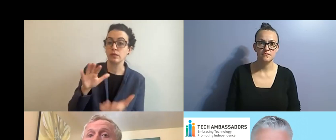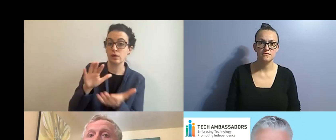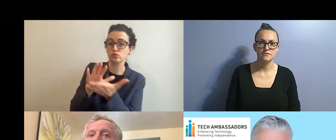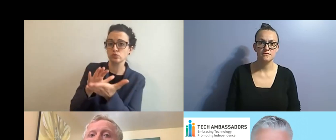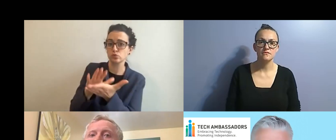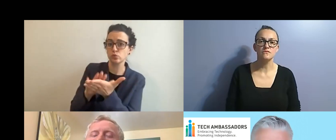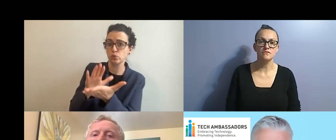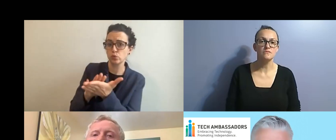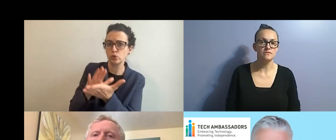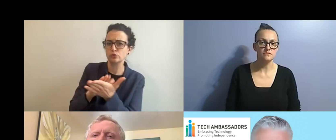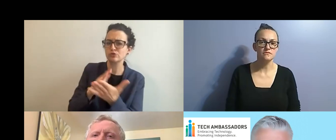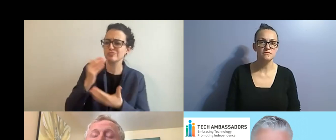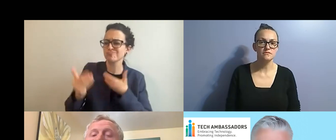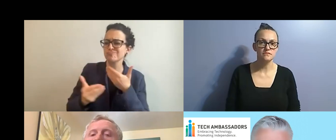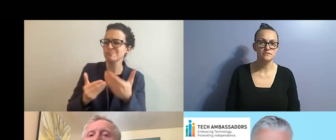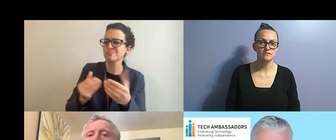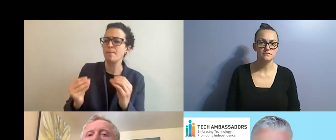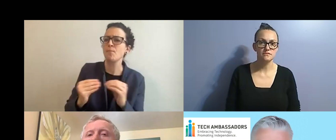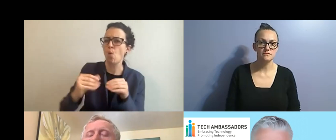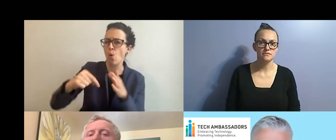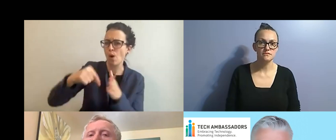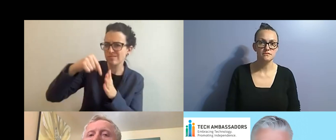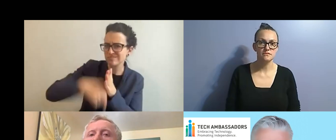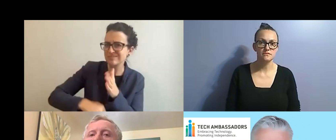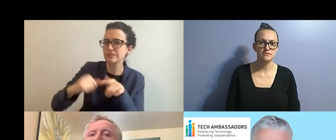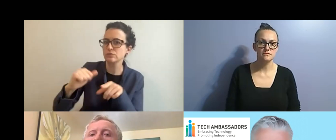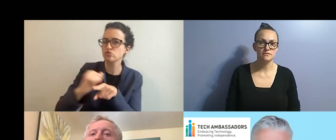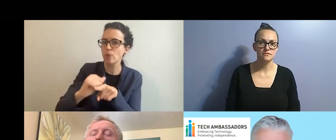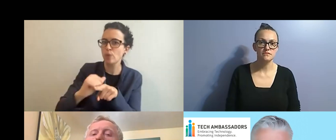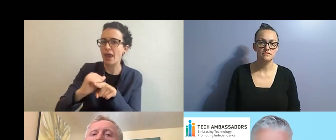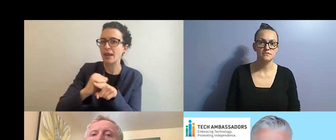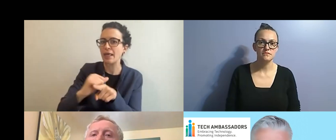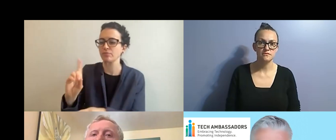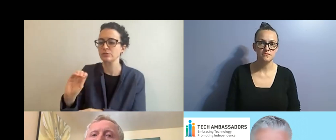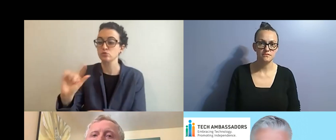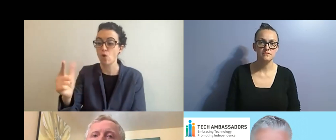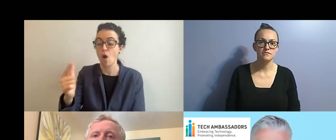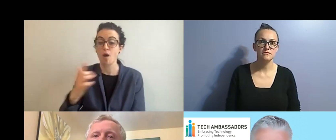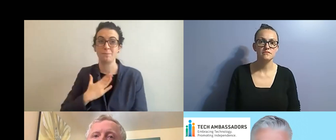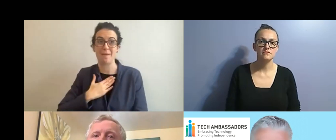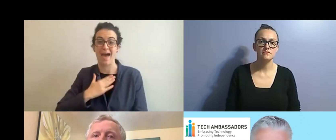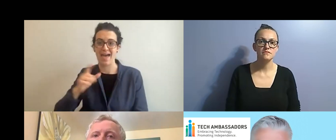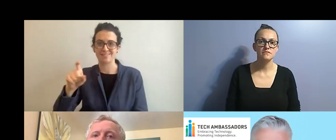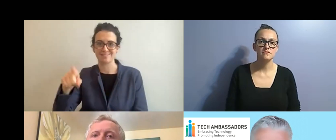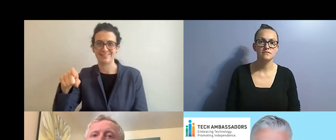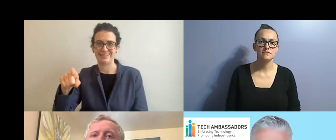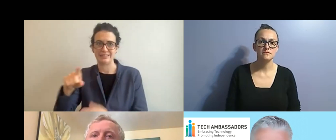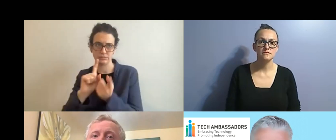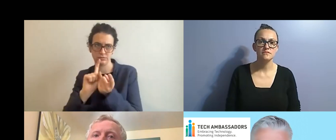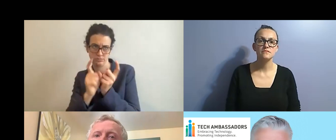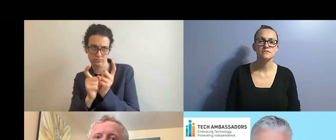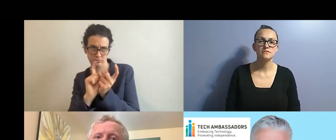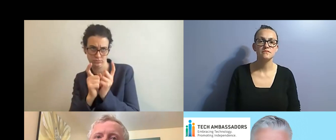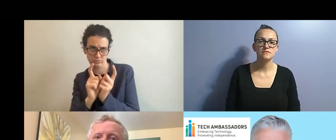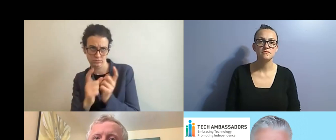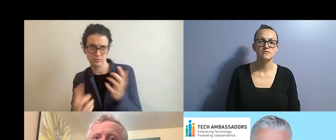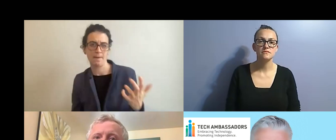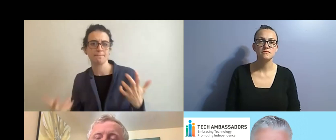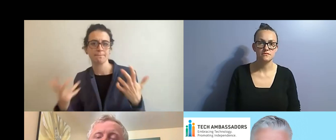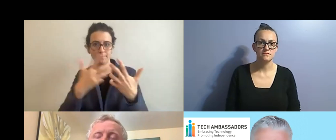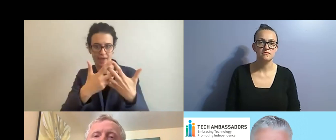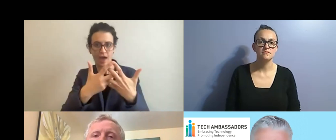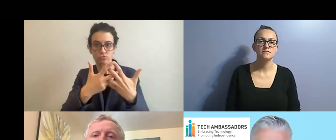more training so the dog can understand how to work with me with my mini stroke. So I had to go